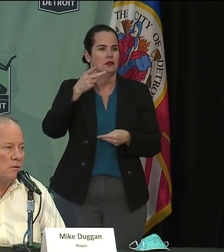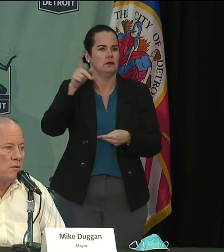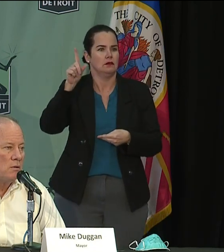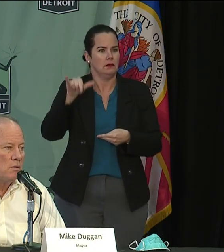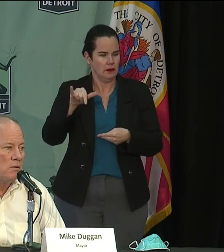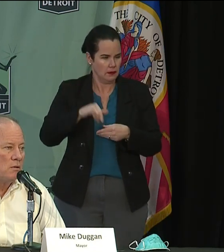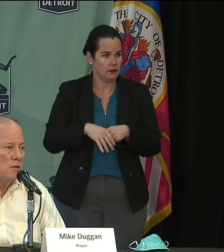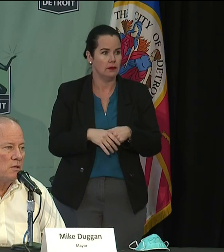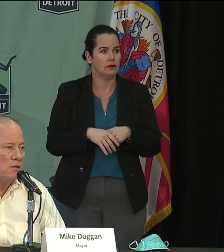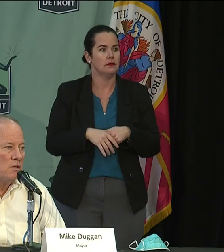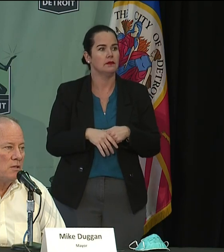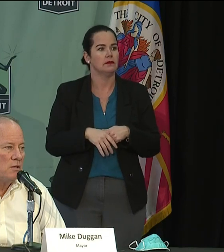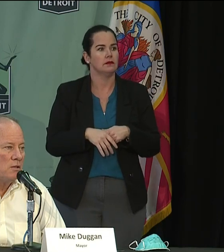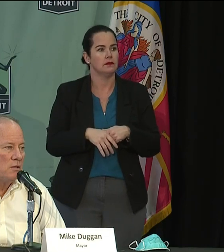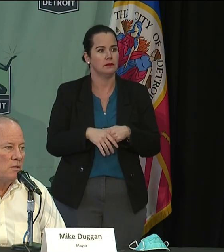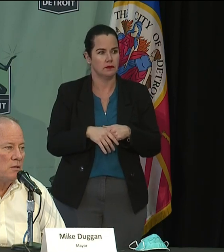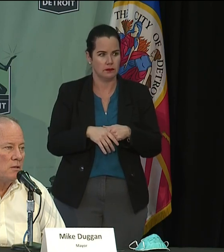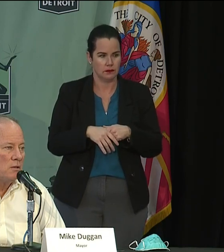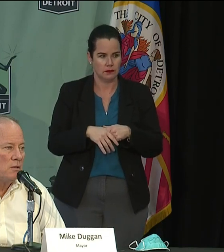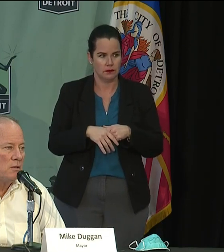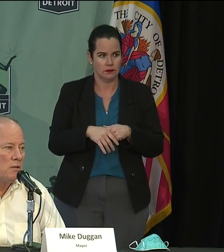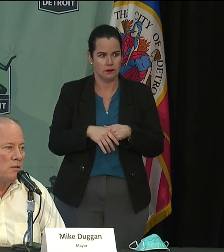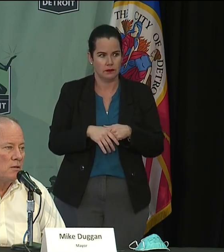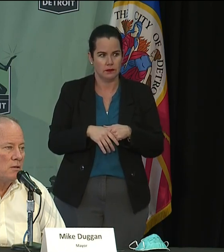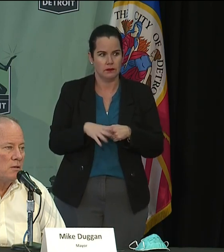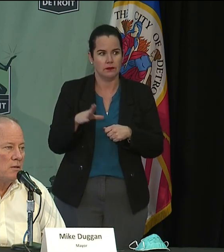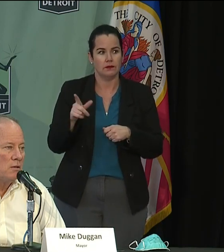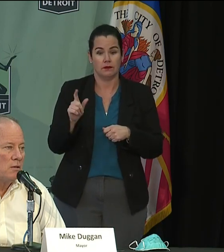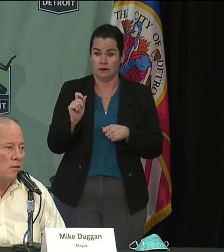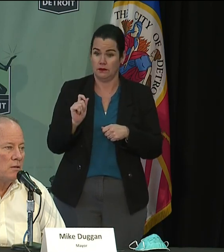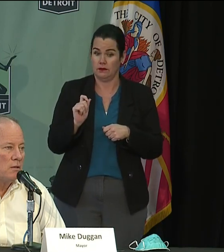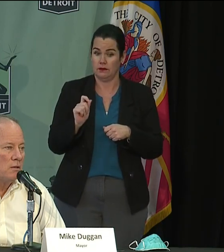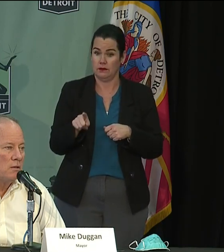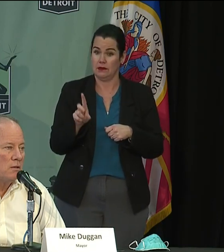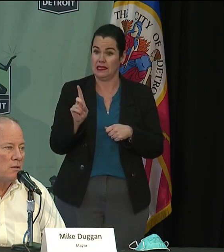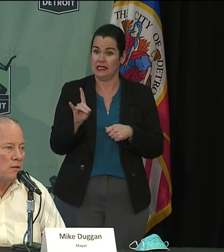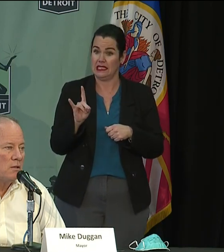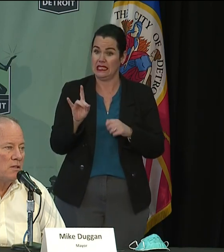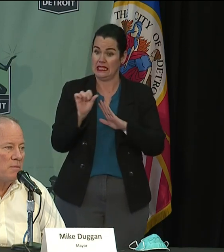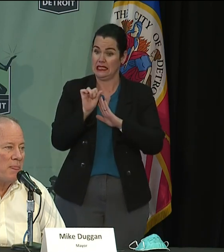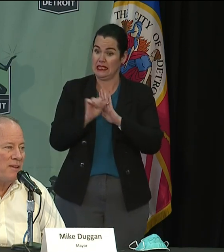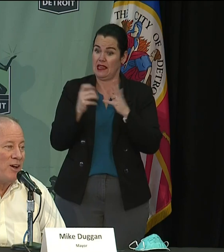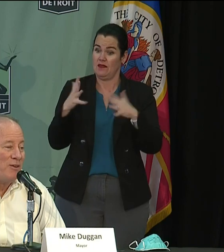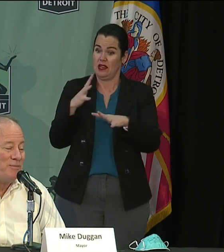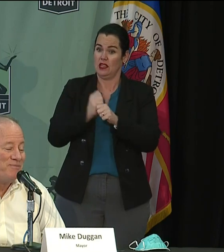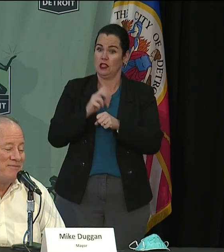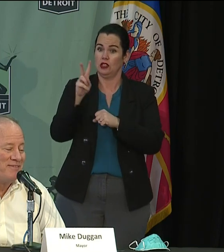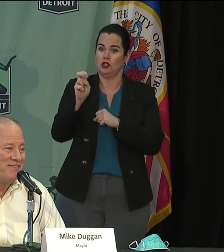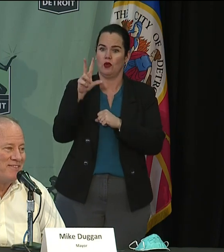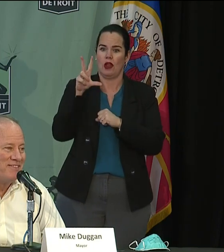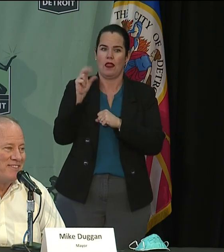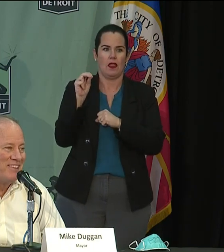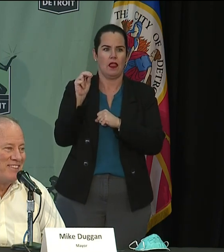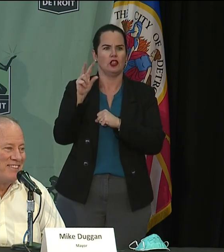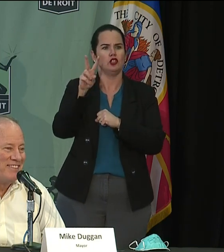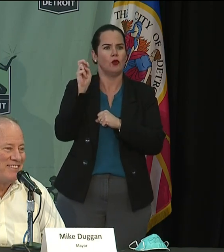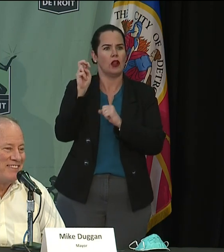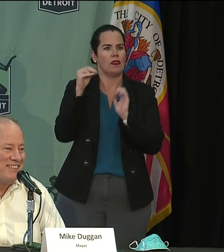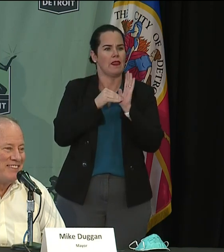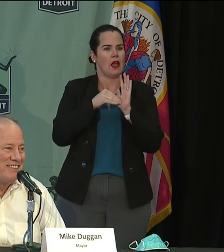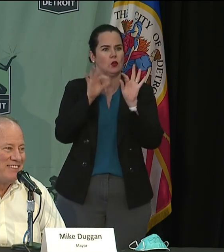ML Alaric from the Detroit Free Press wants to know if we ever, if the state ever received that shipment of 200,000 swabs. No.